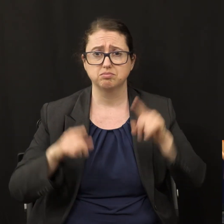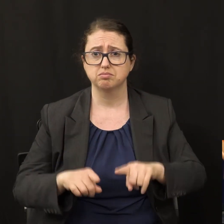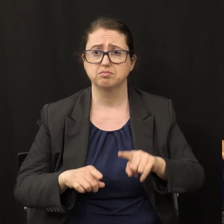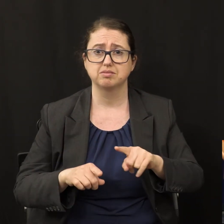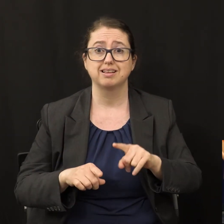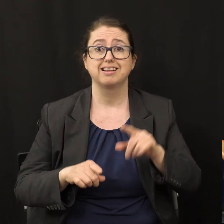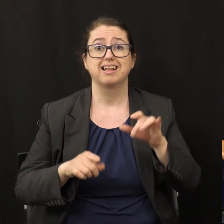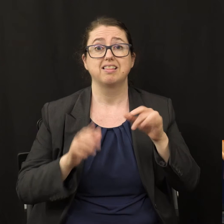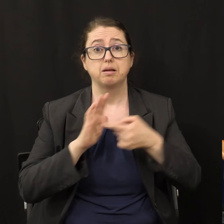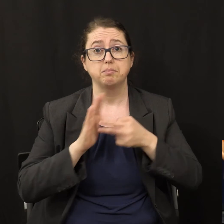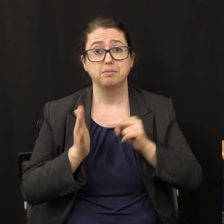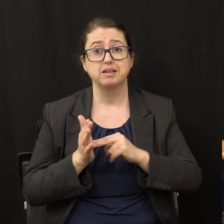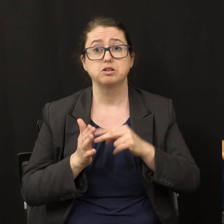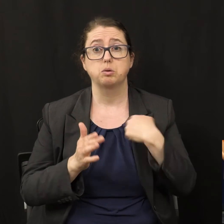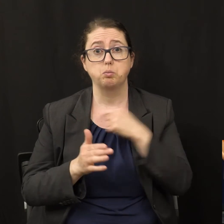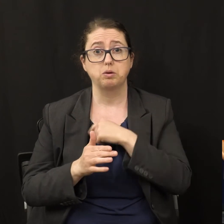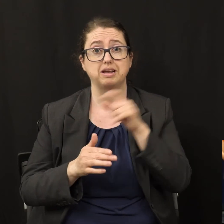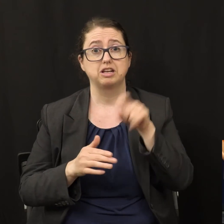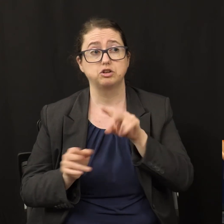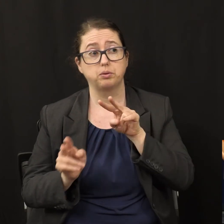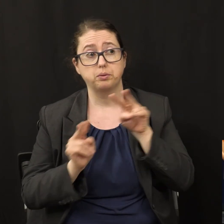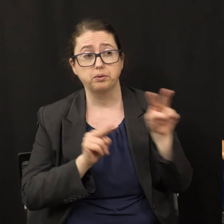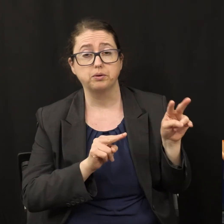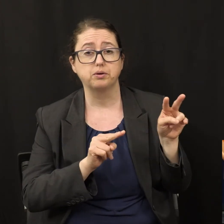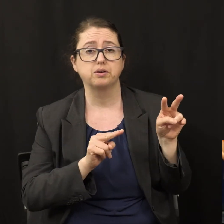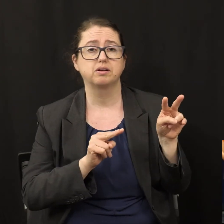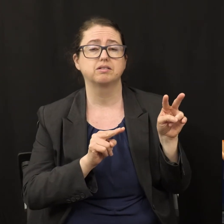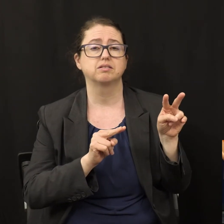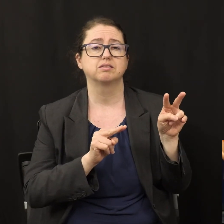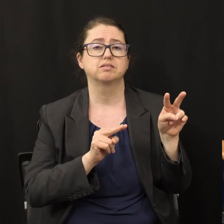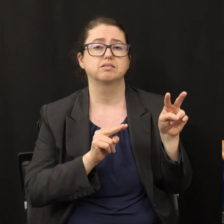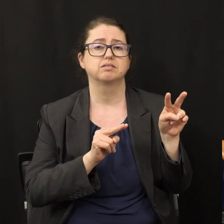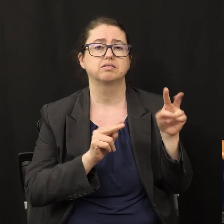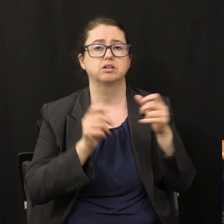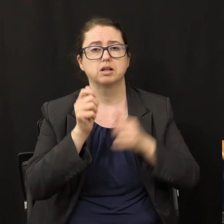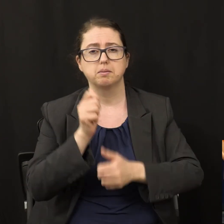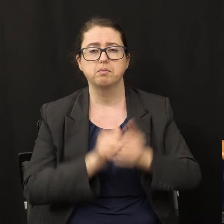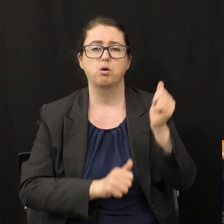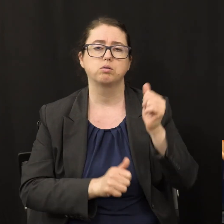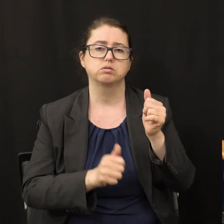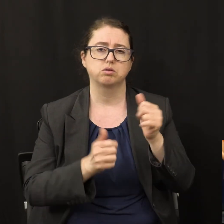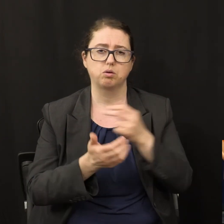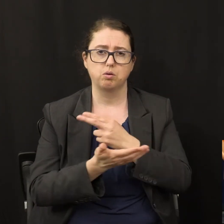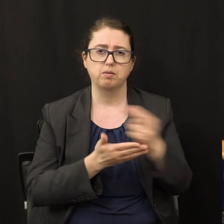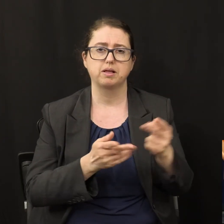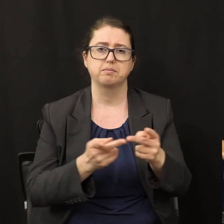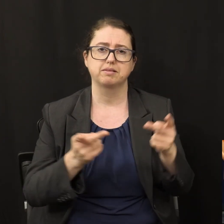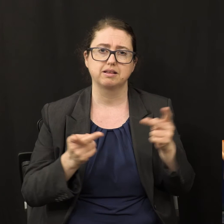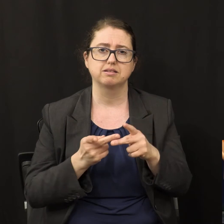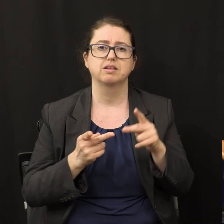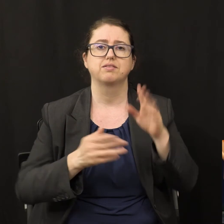us to where? It's pointing us to the most holy place of the heavenly sanctuary.